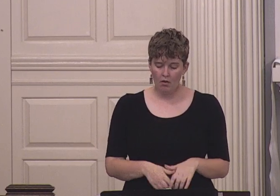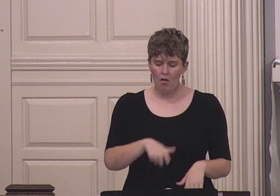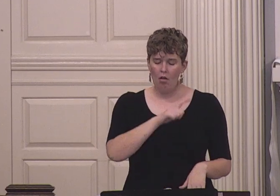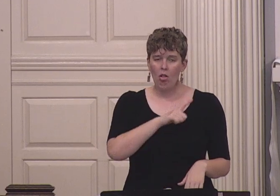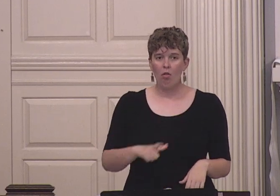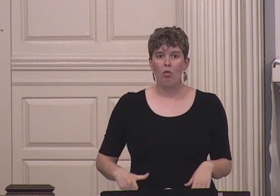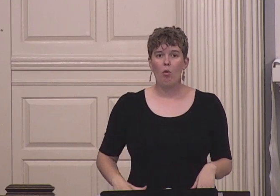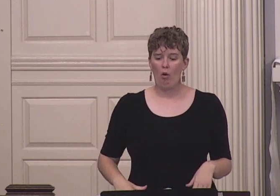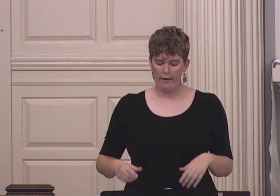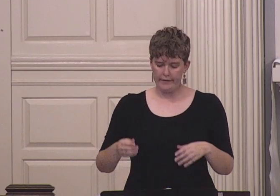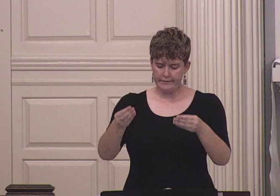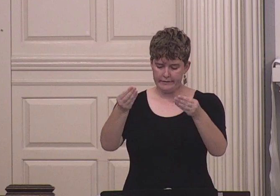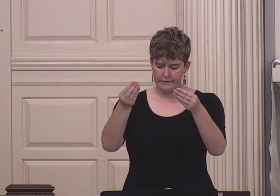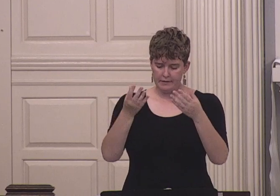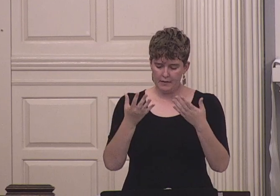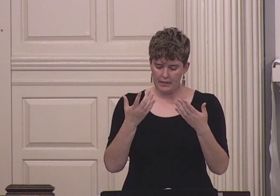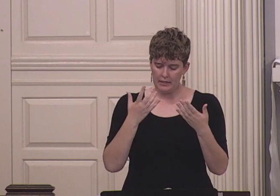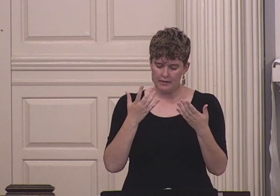Grant, O Lord,